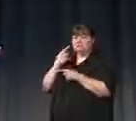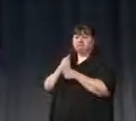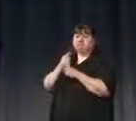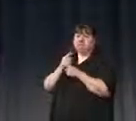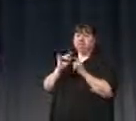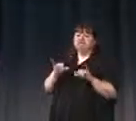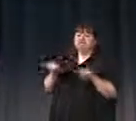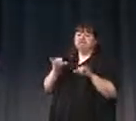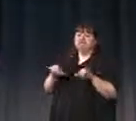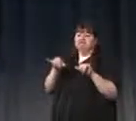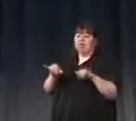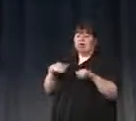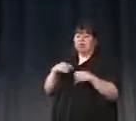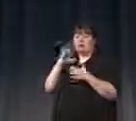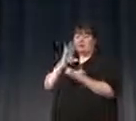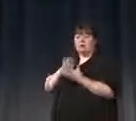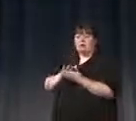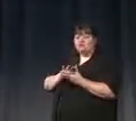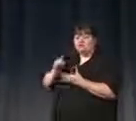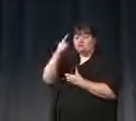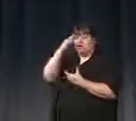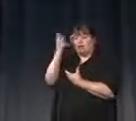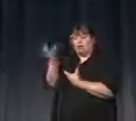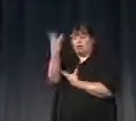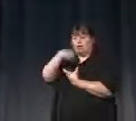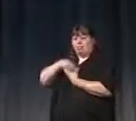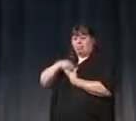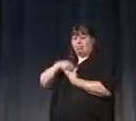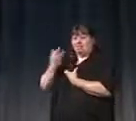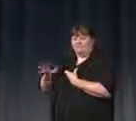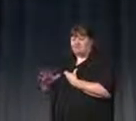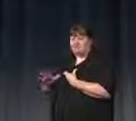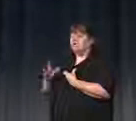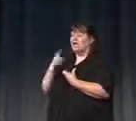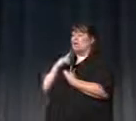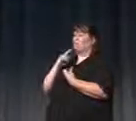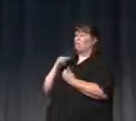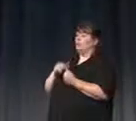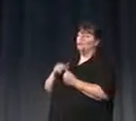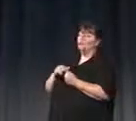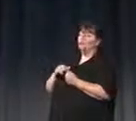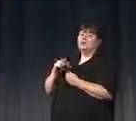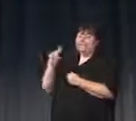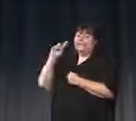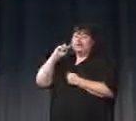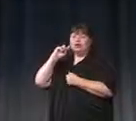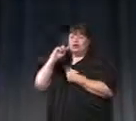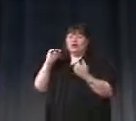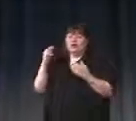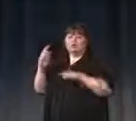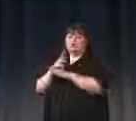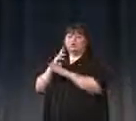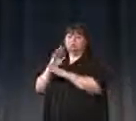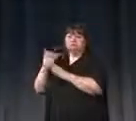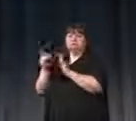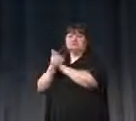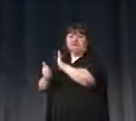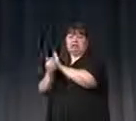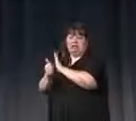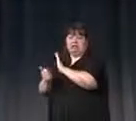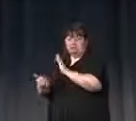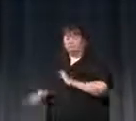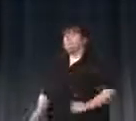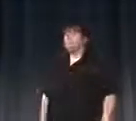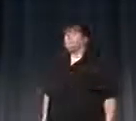we believe that your brain has internalized those regularities and that you make use of that when, for instance, you solve the cocktail party problem. All